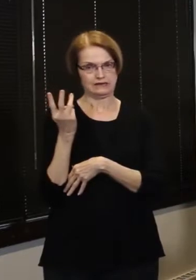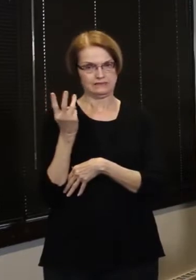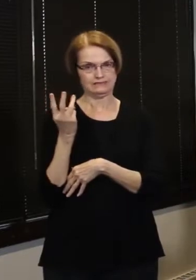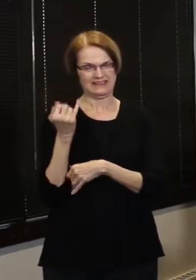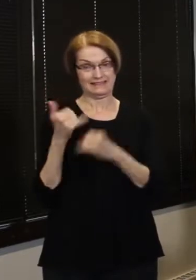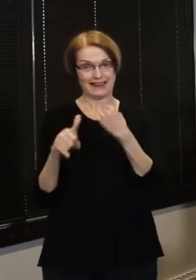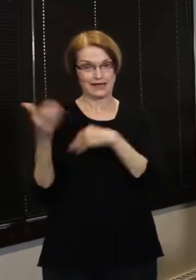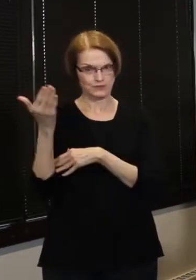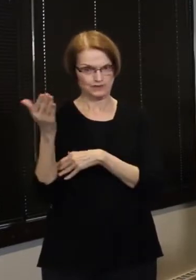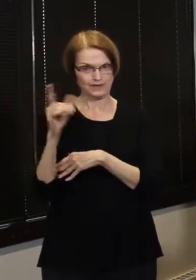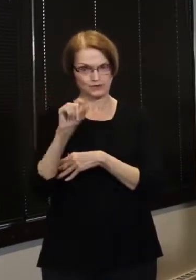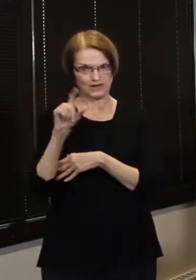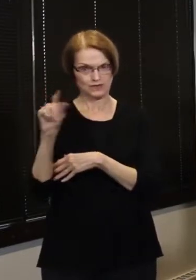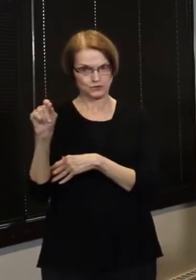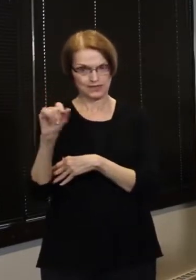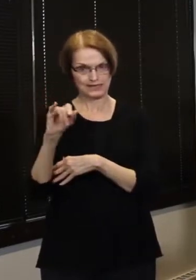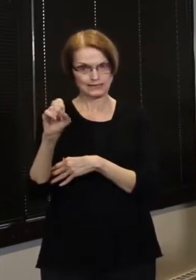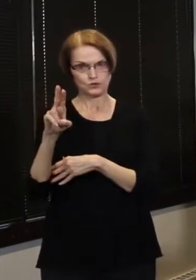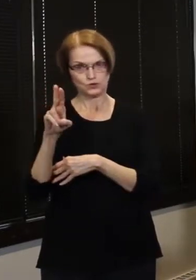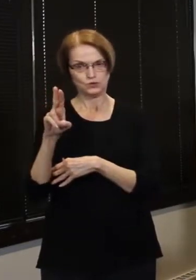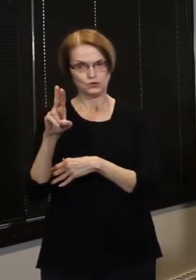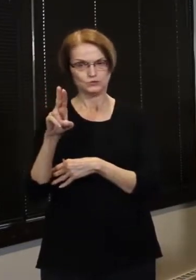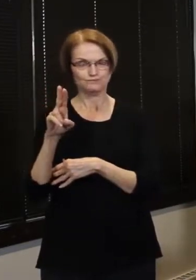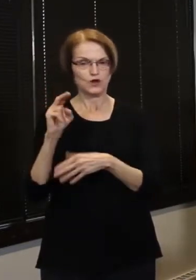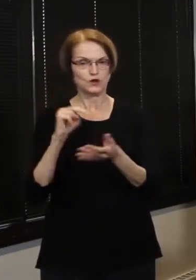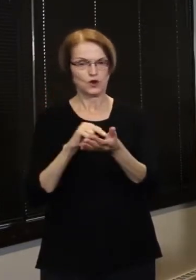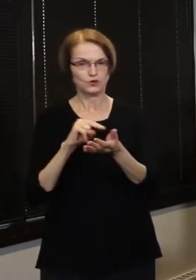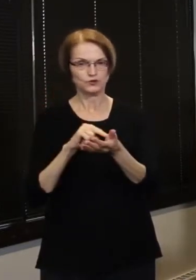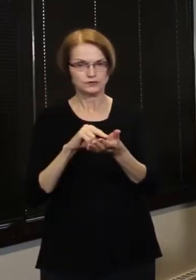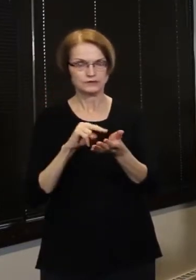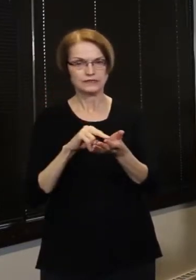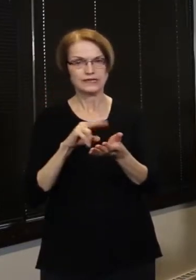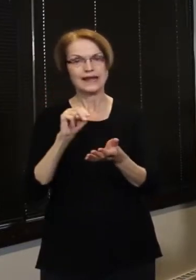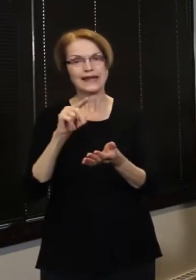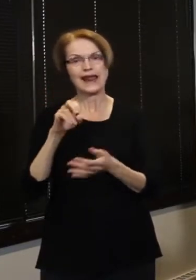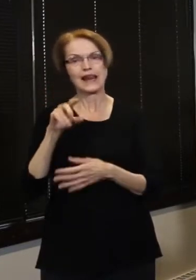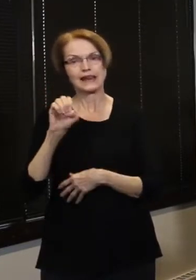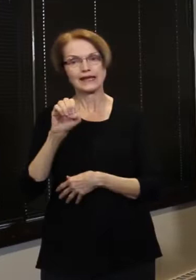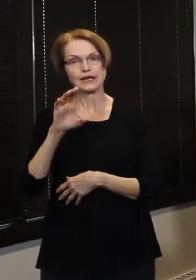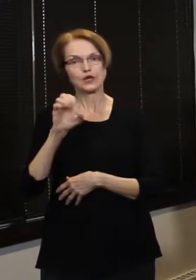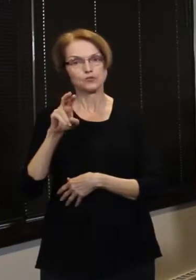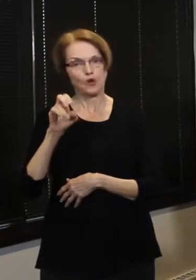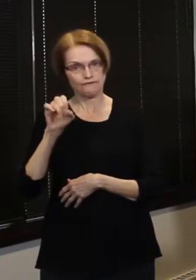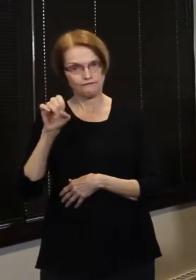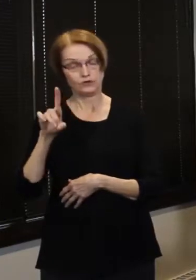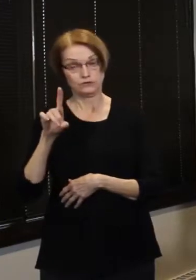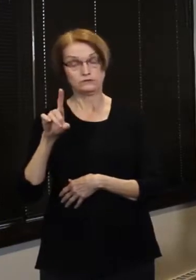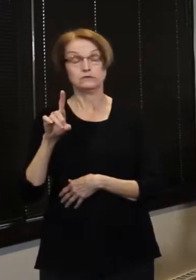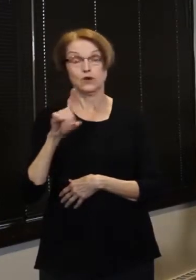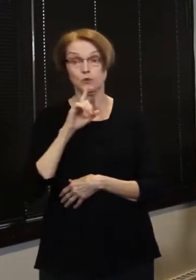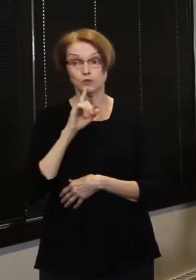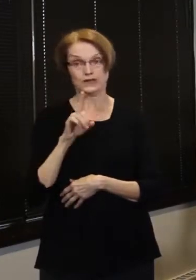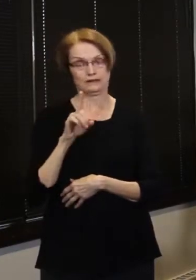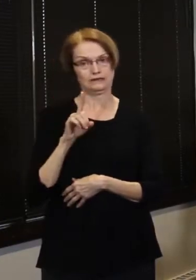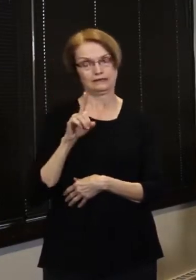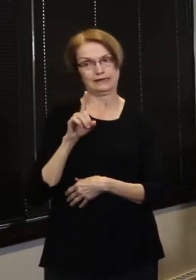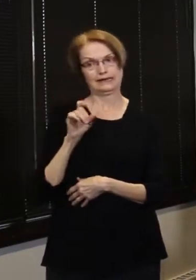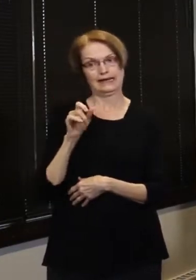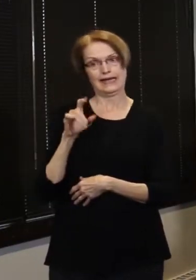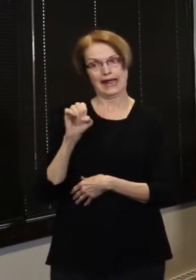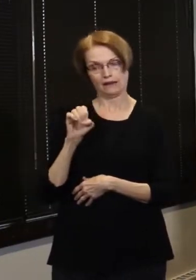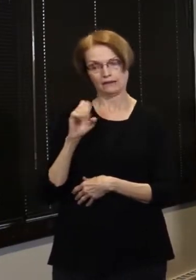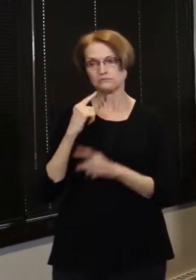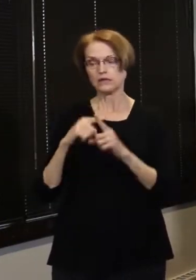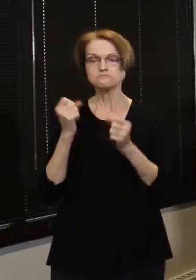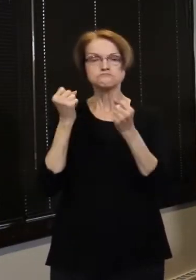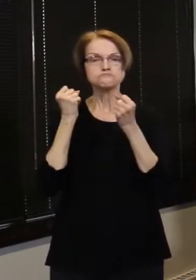of 2020, ICU nurse Natalie Crawford. Now, Natalie is just one of many healthcare professionals who are on the front lines